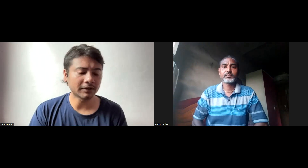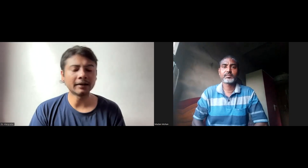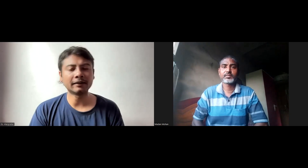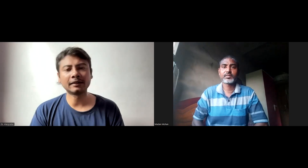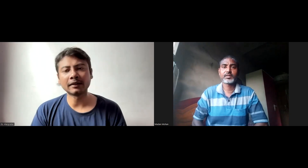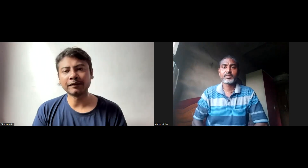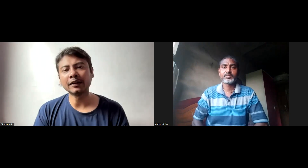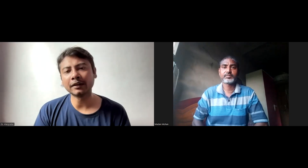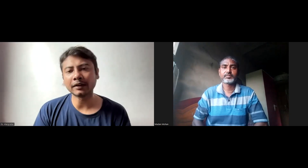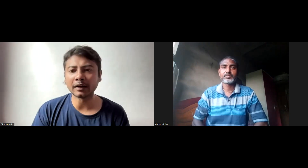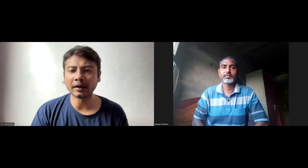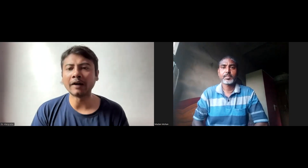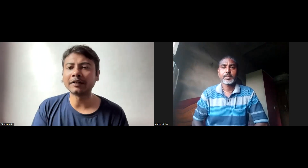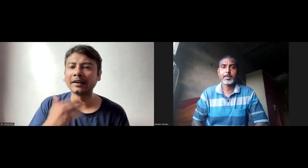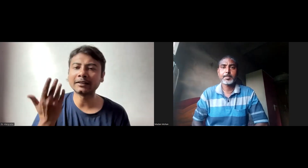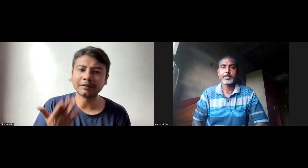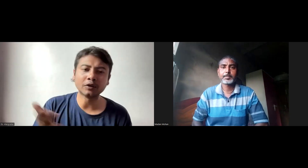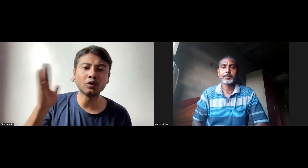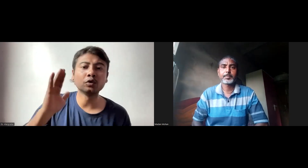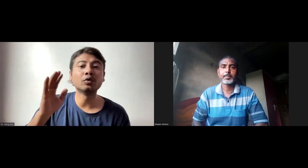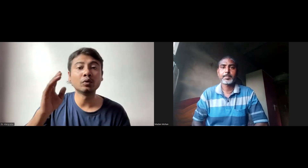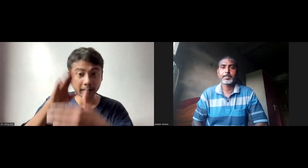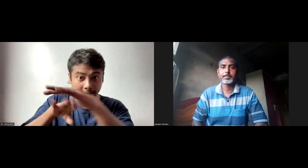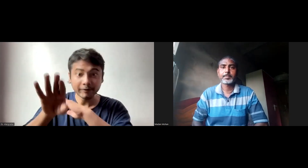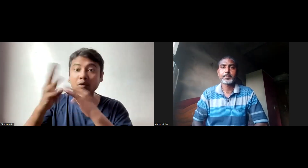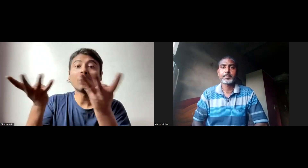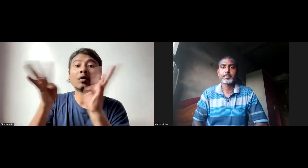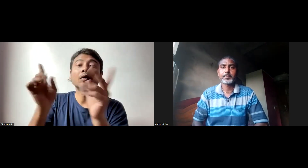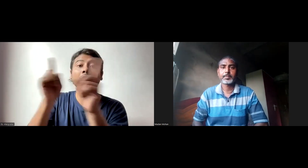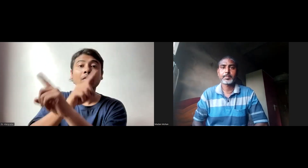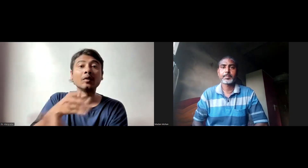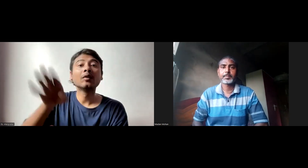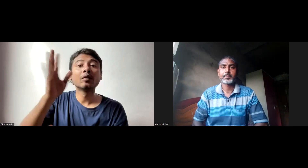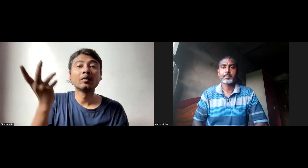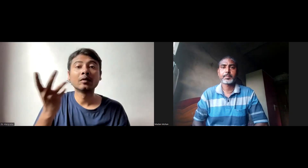possible that we, after death, we go to...